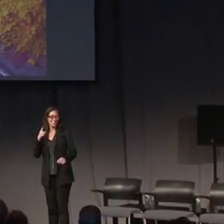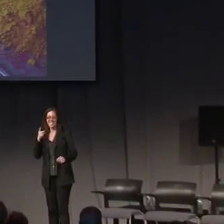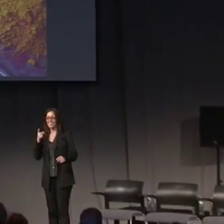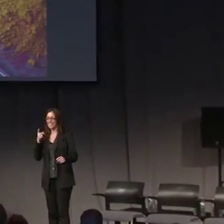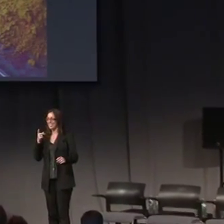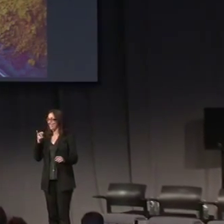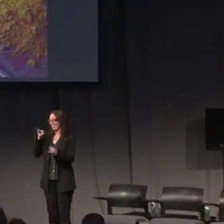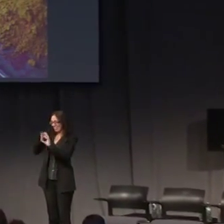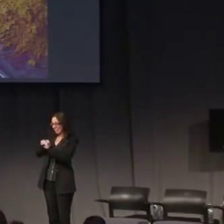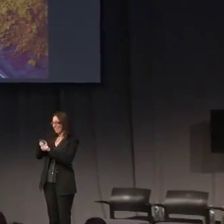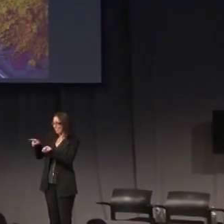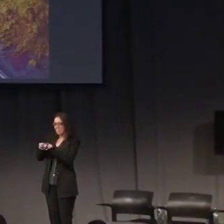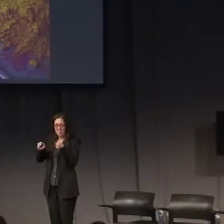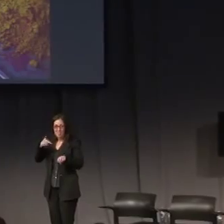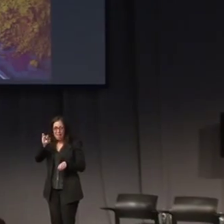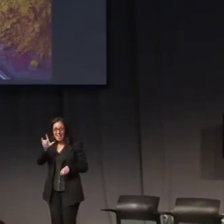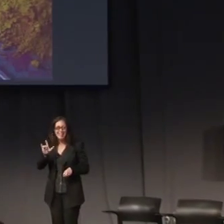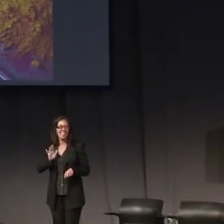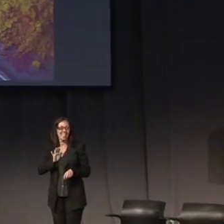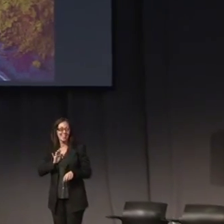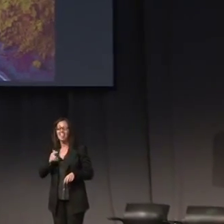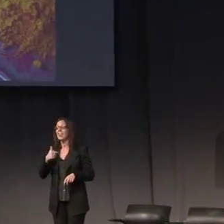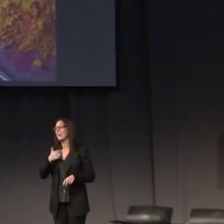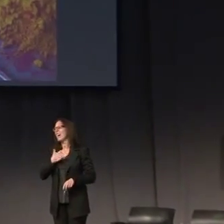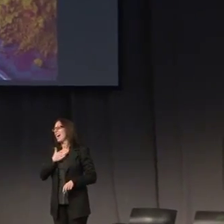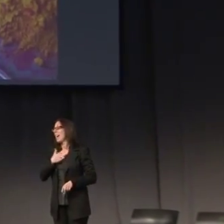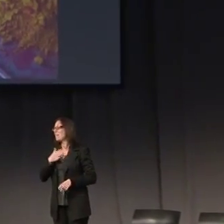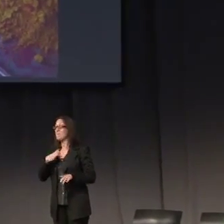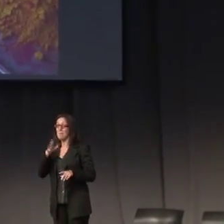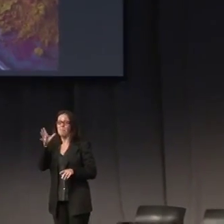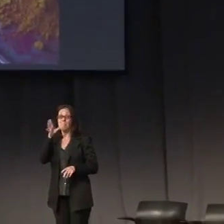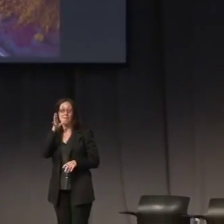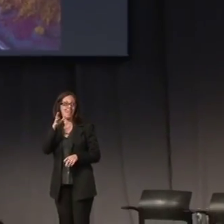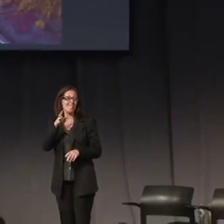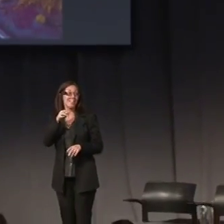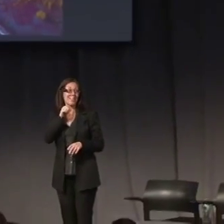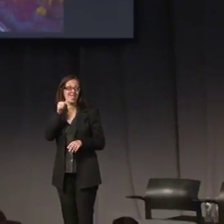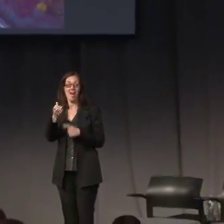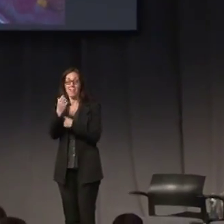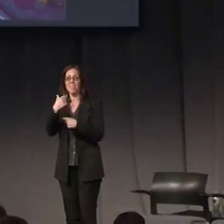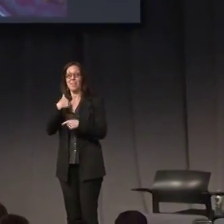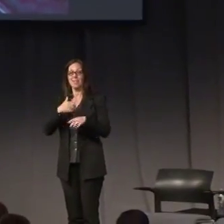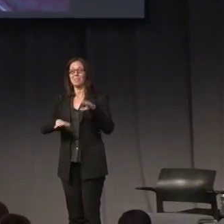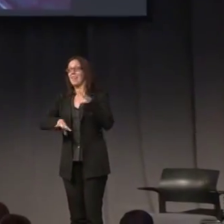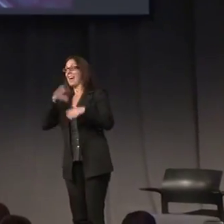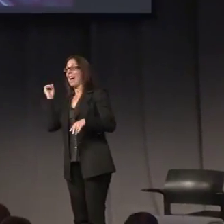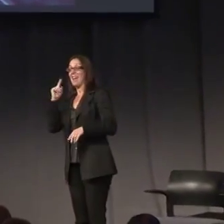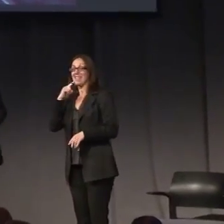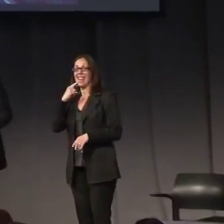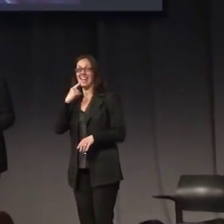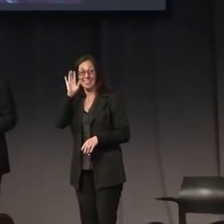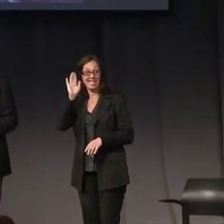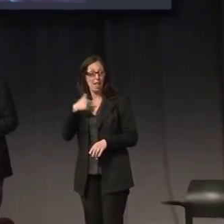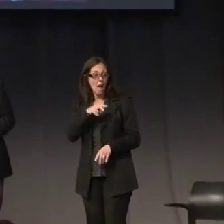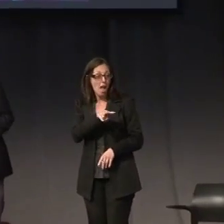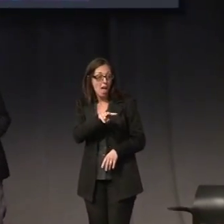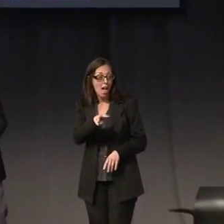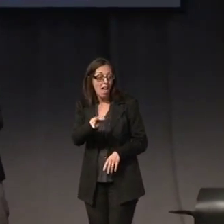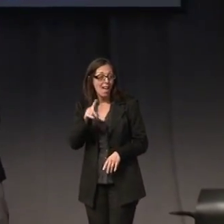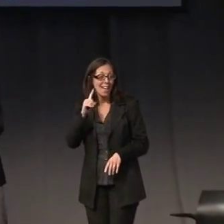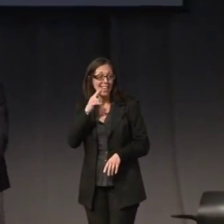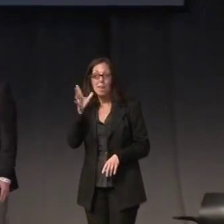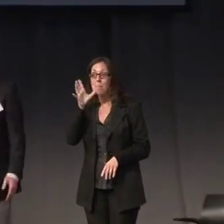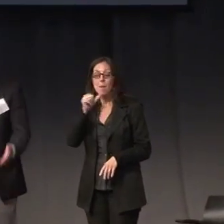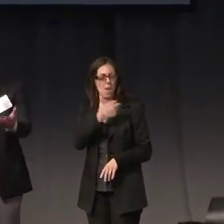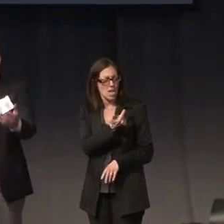this panel, and I'm glad that my mom didn't take me out of the candy shop and let me pick as much candy as I wanted. It's especially fun